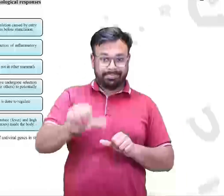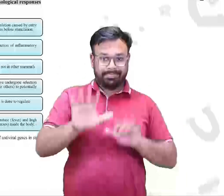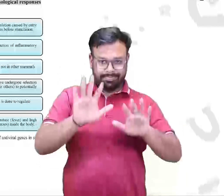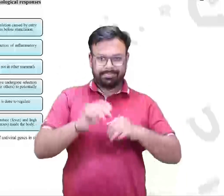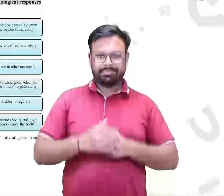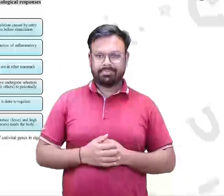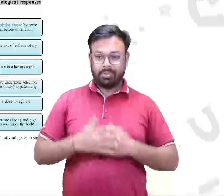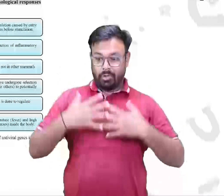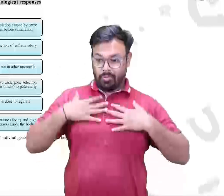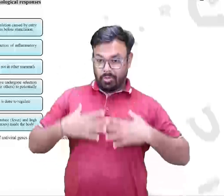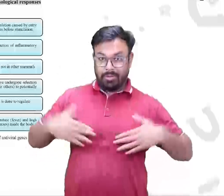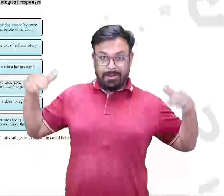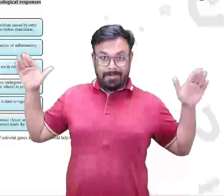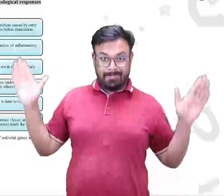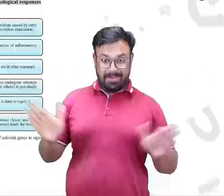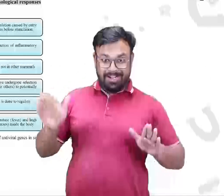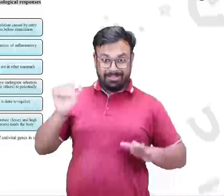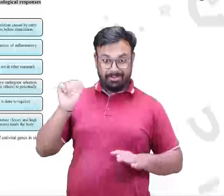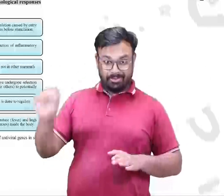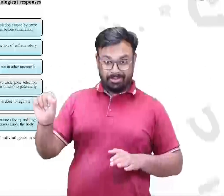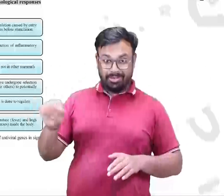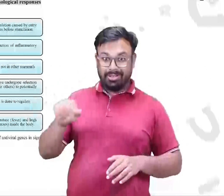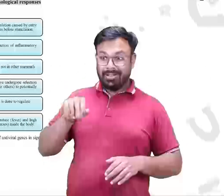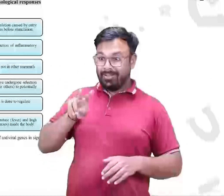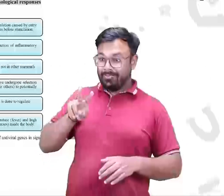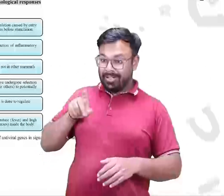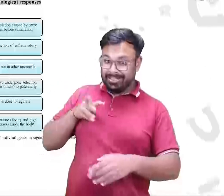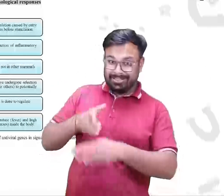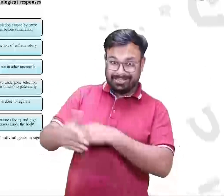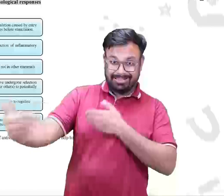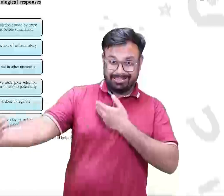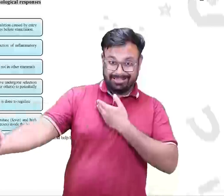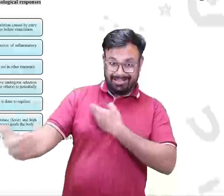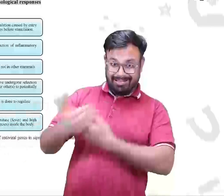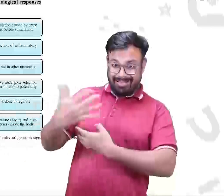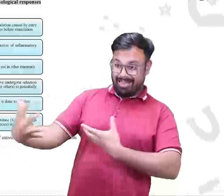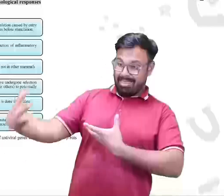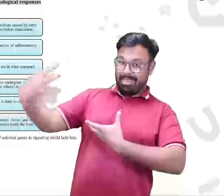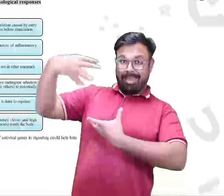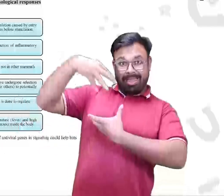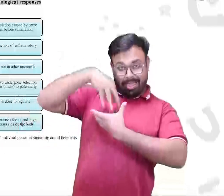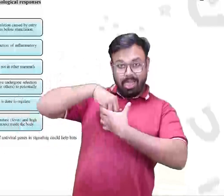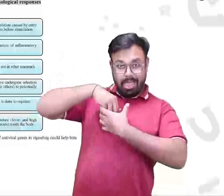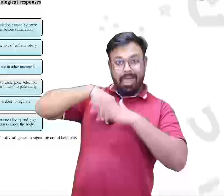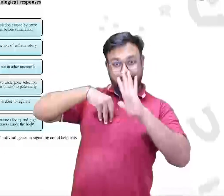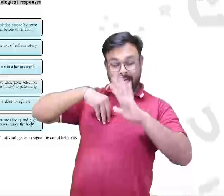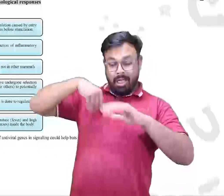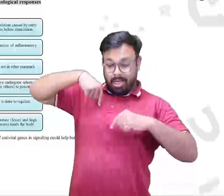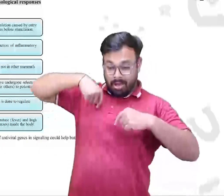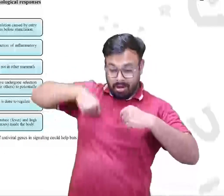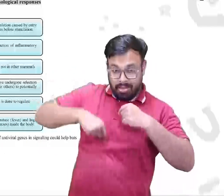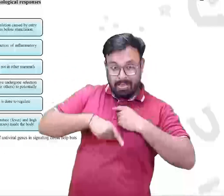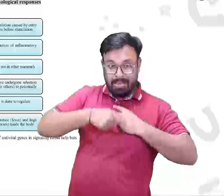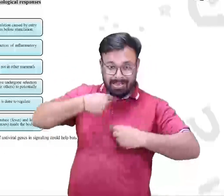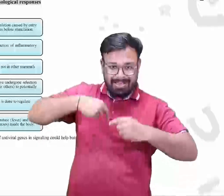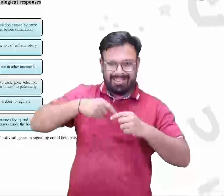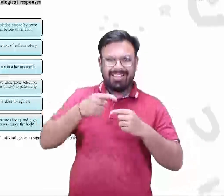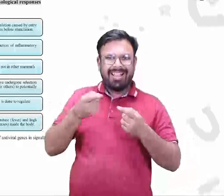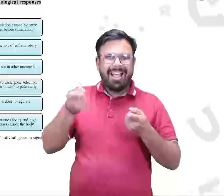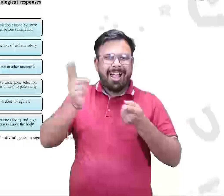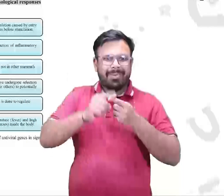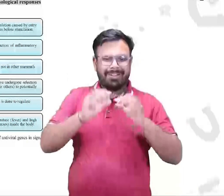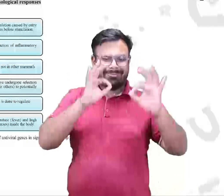Expression of high levels heat shock proteins. This helps to cope with high temperature and